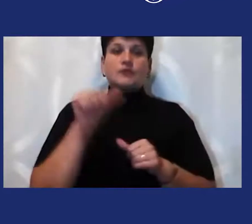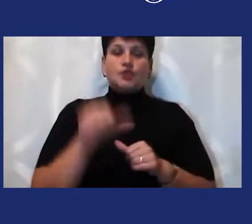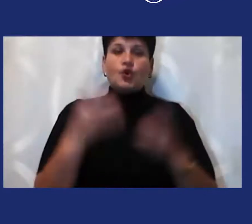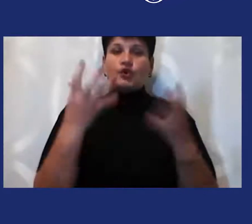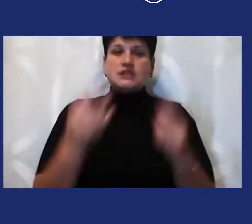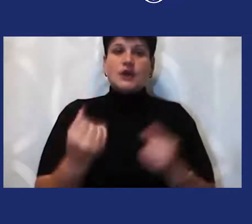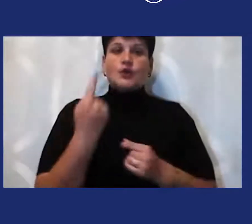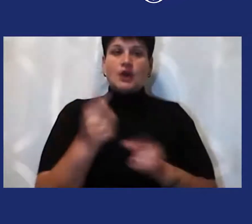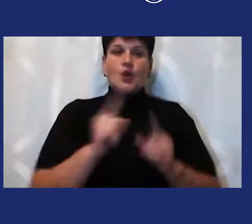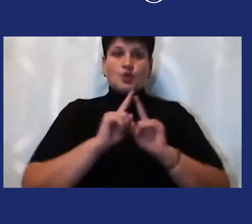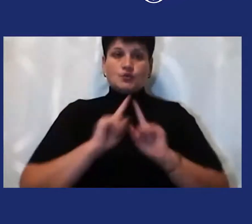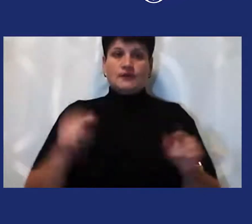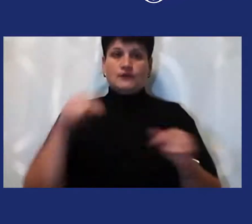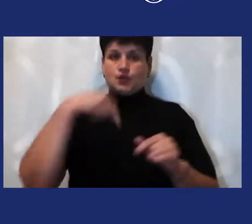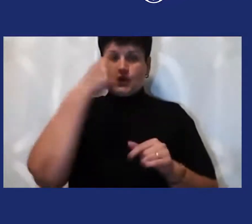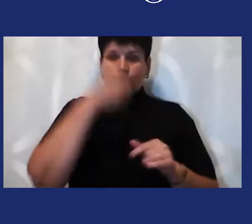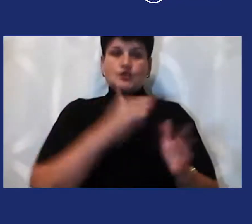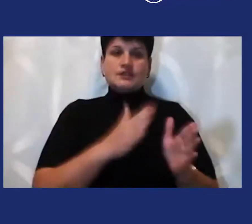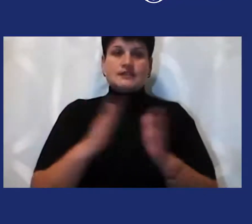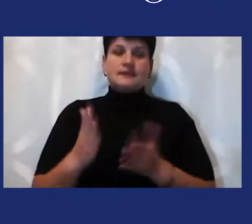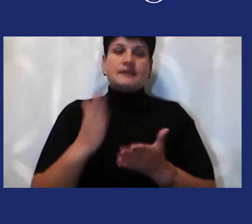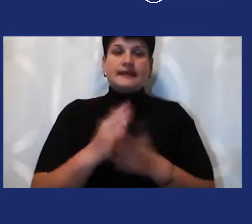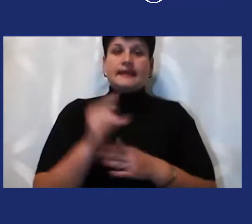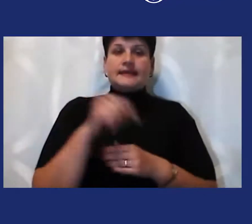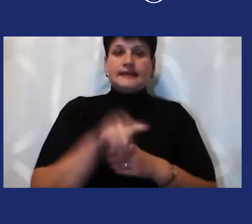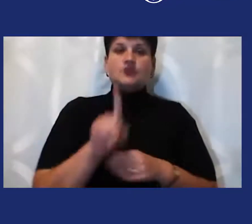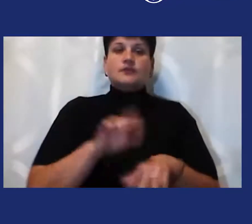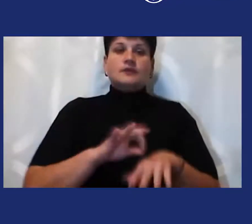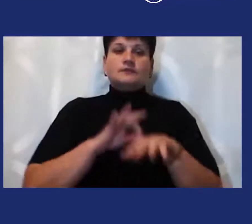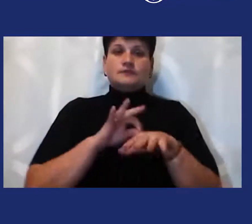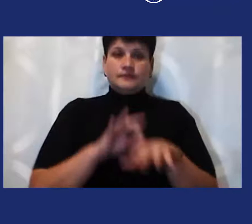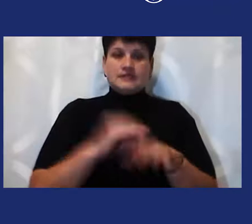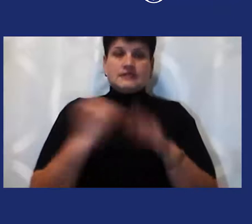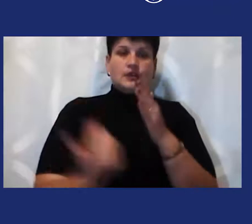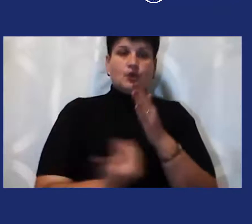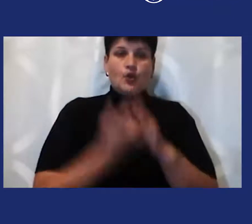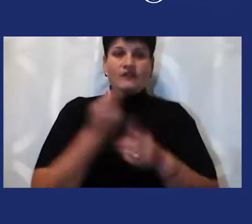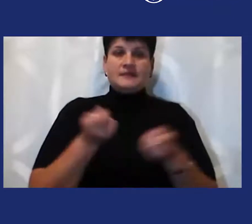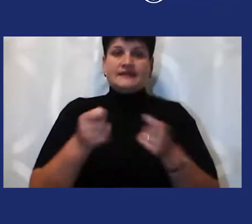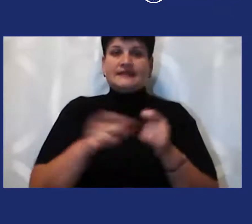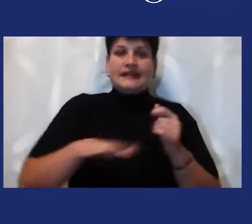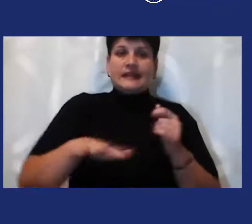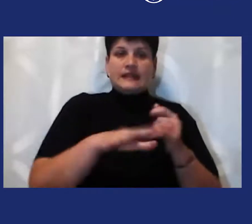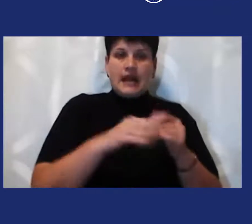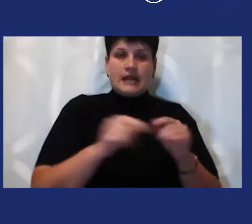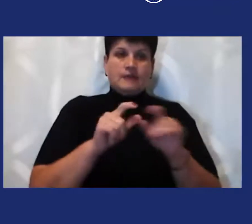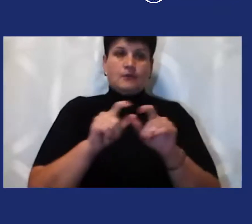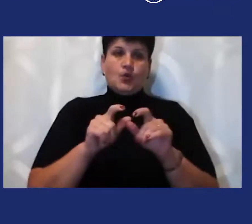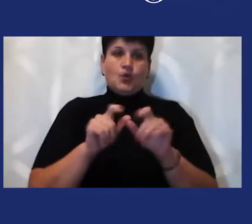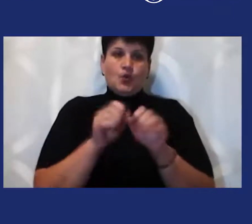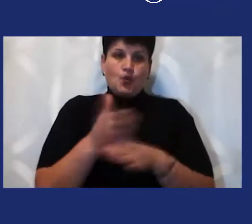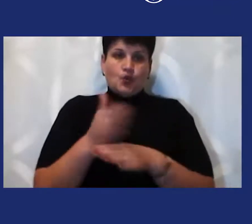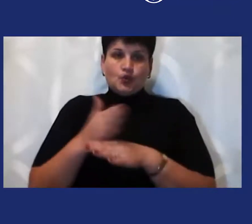the candidates. For some of them, it was a difficult question to answer whether they are going to run